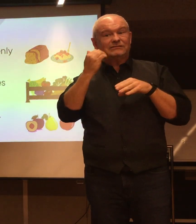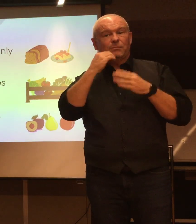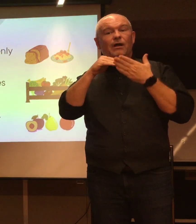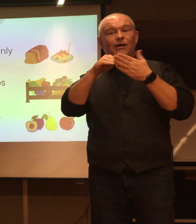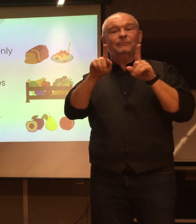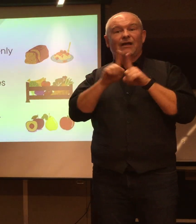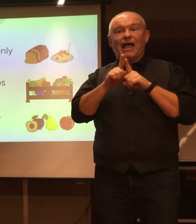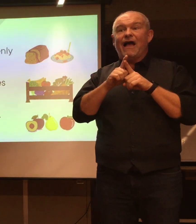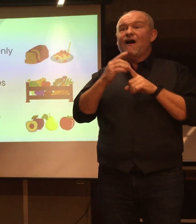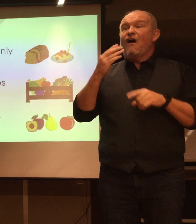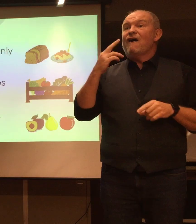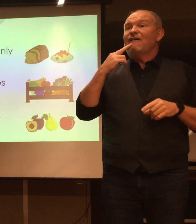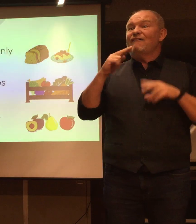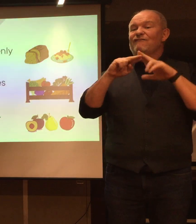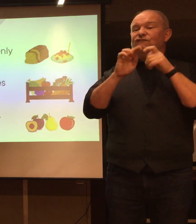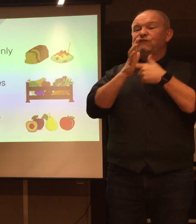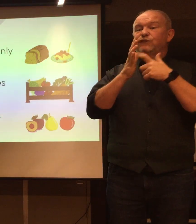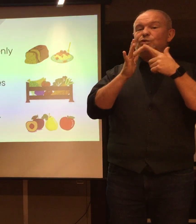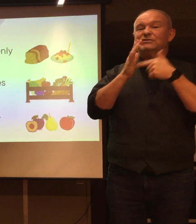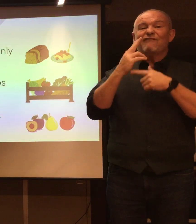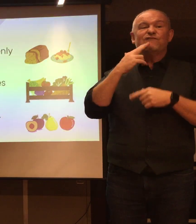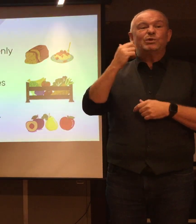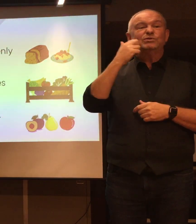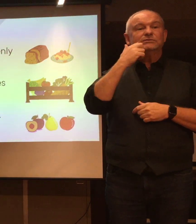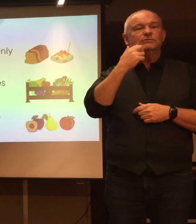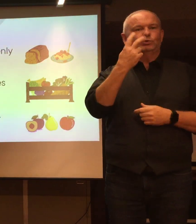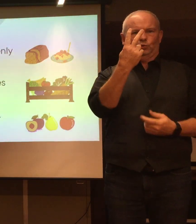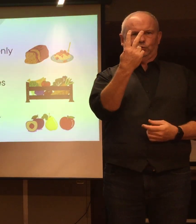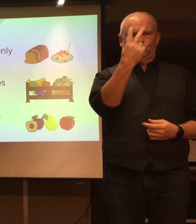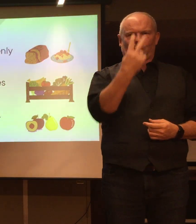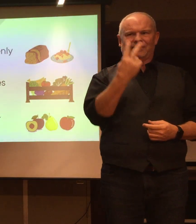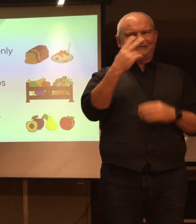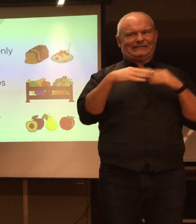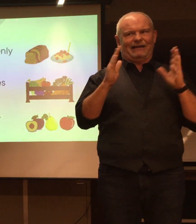And with fruit, 2 serves of fruit a day. Yeah.